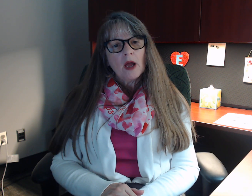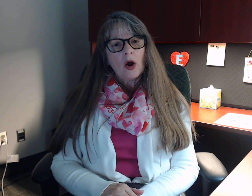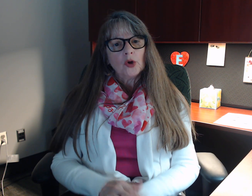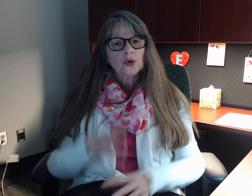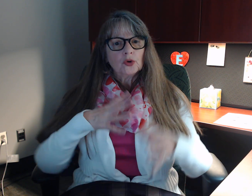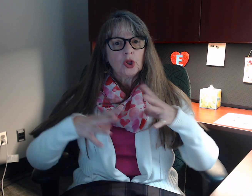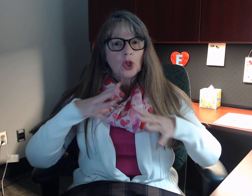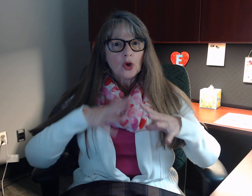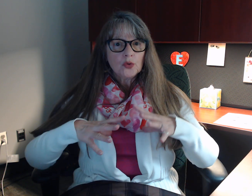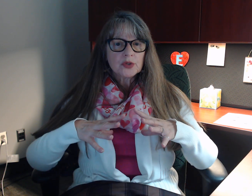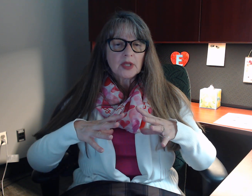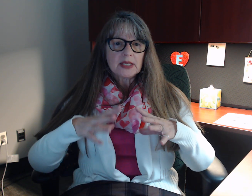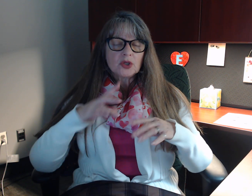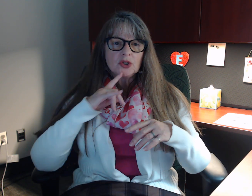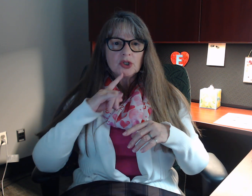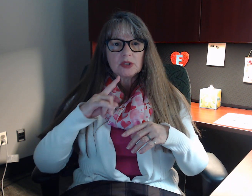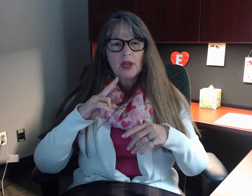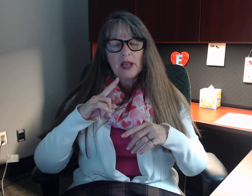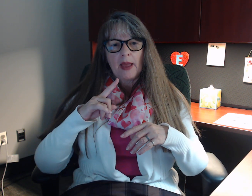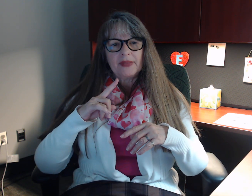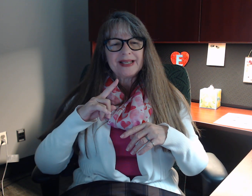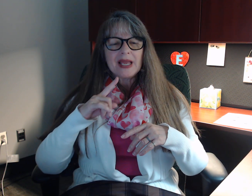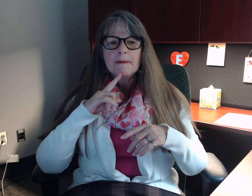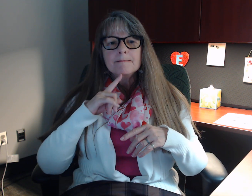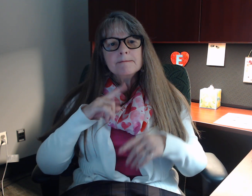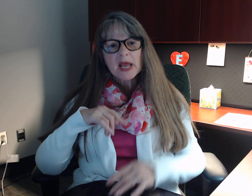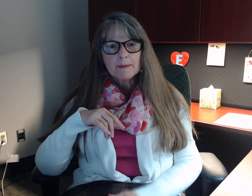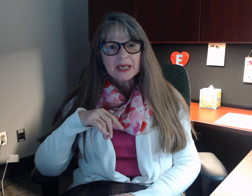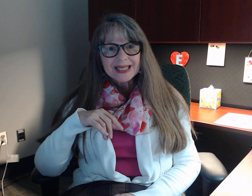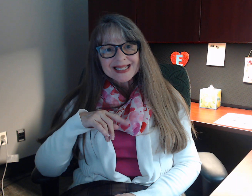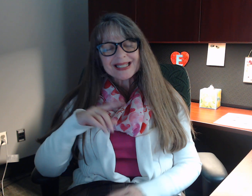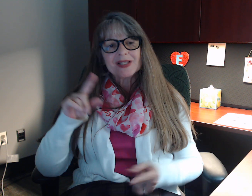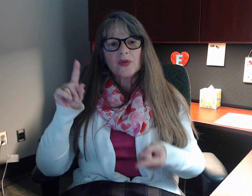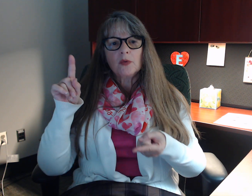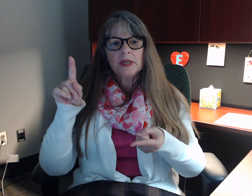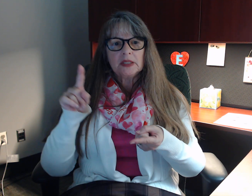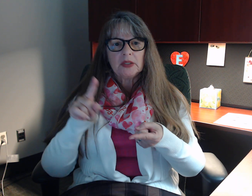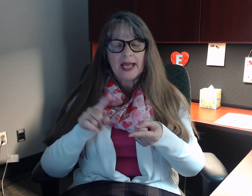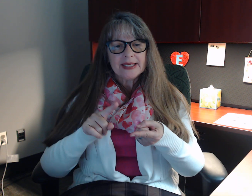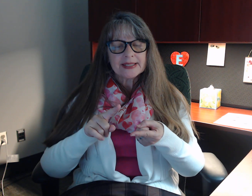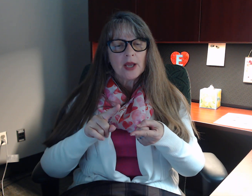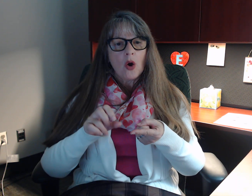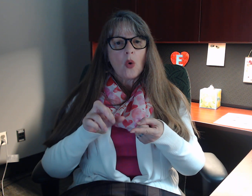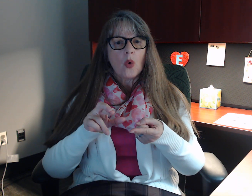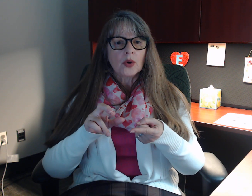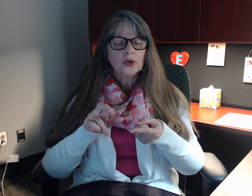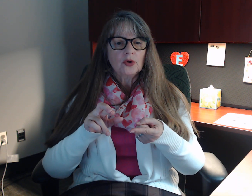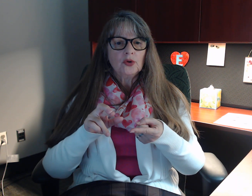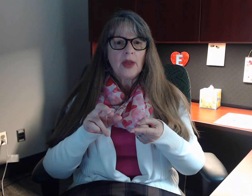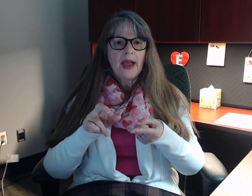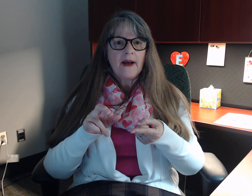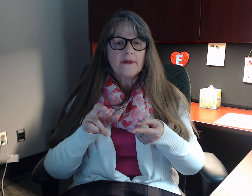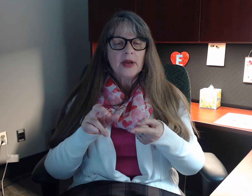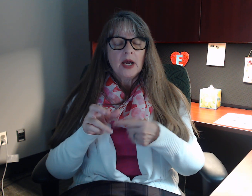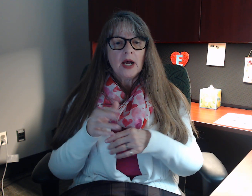On your clothes, they said they say minimalist, and so that would be less. Or, you have